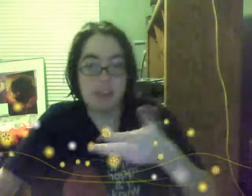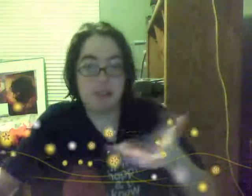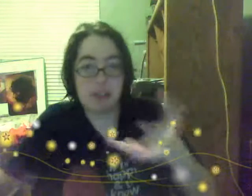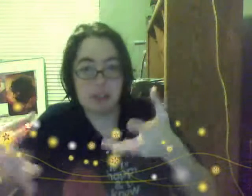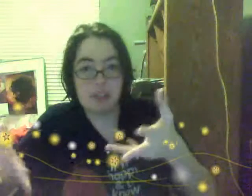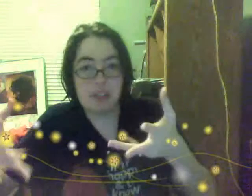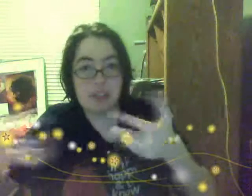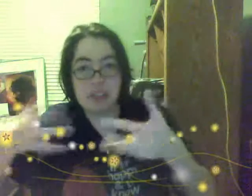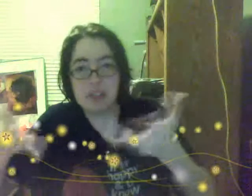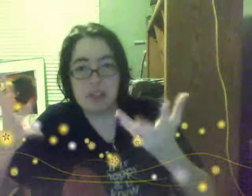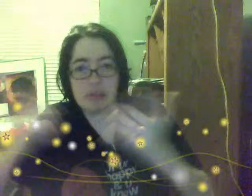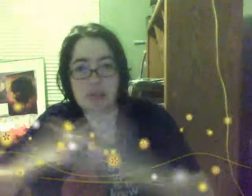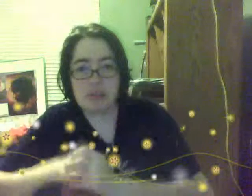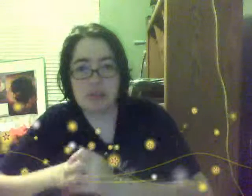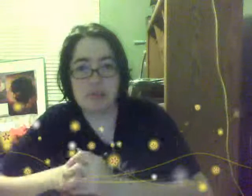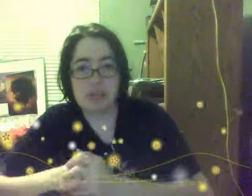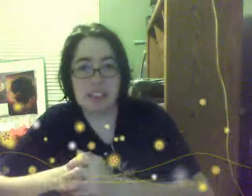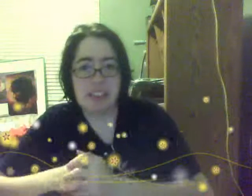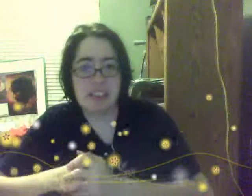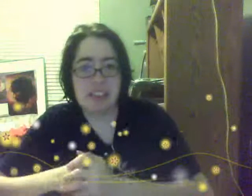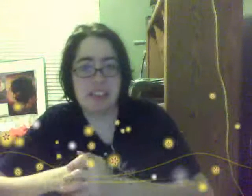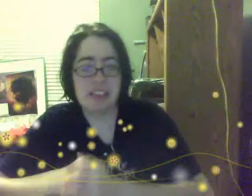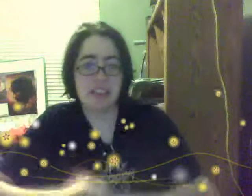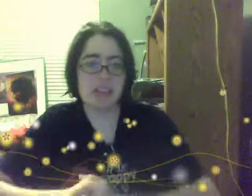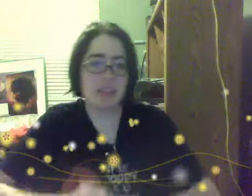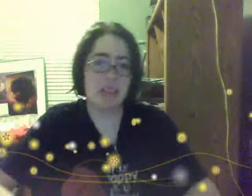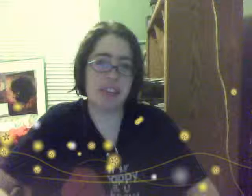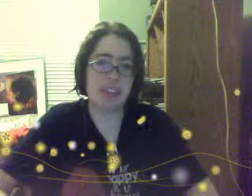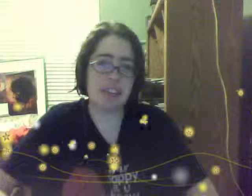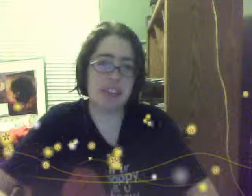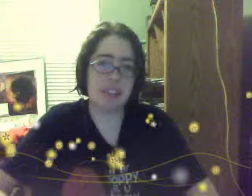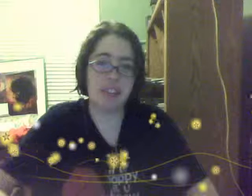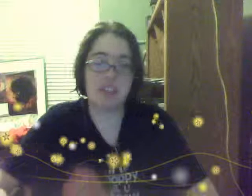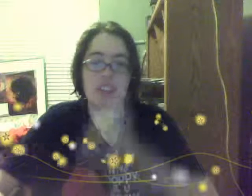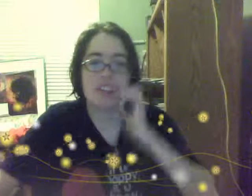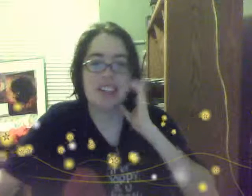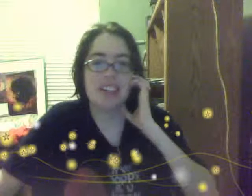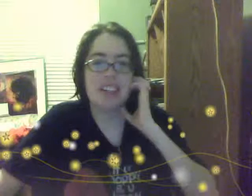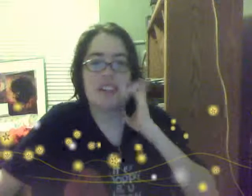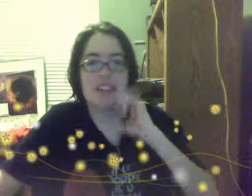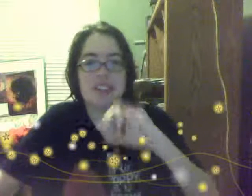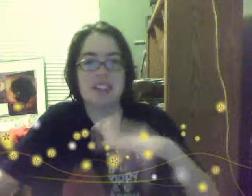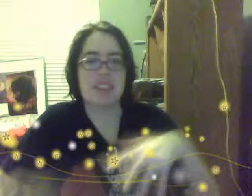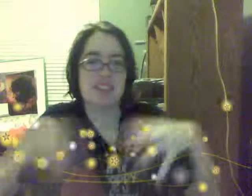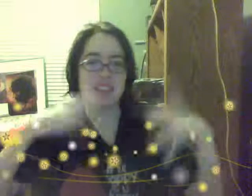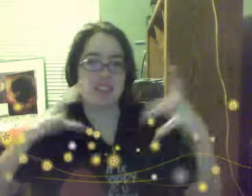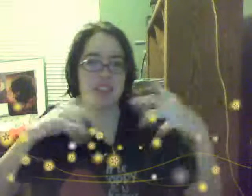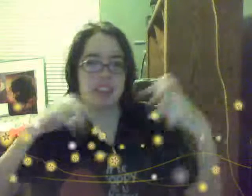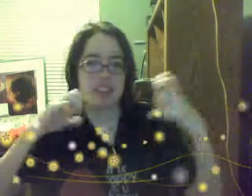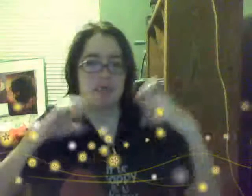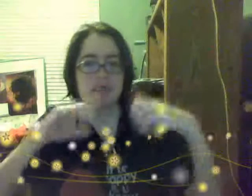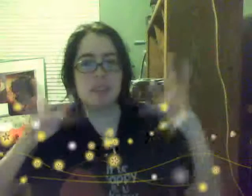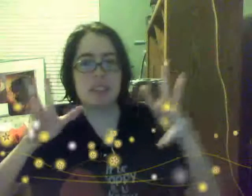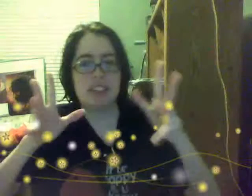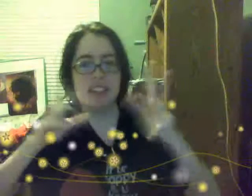Except, you know, you. But that doesn't really matter in the long run, because it's just like trying to put a scene